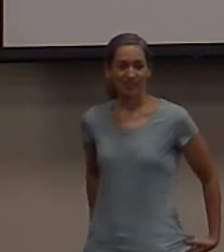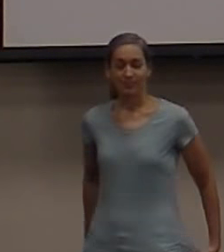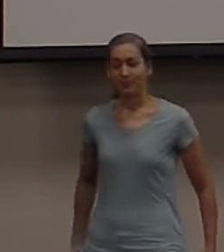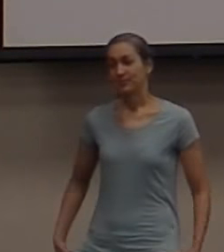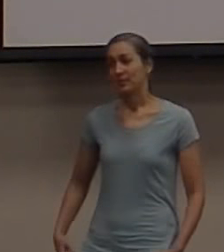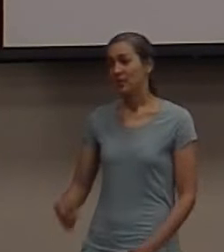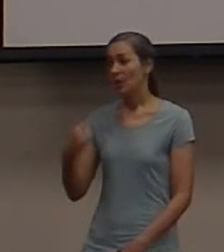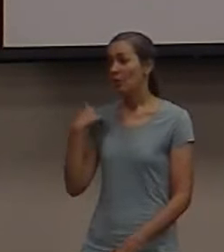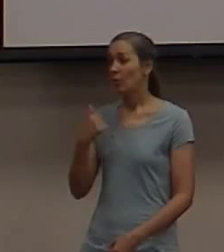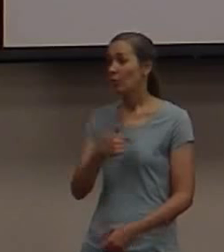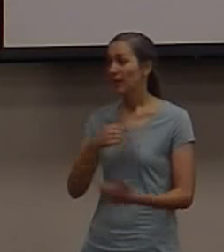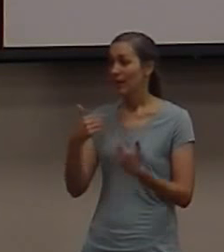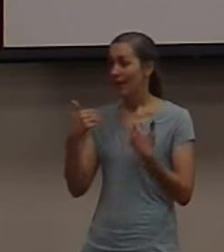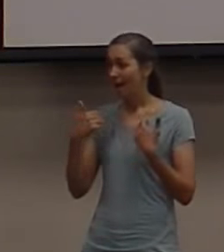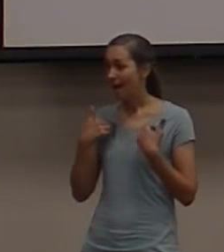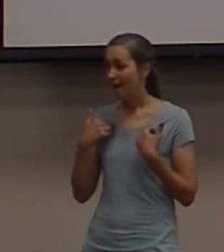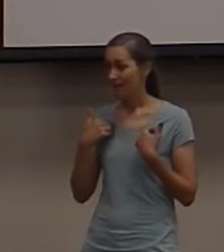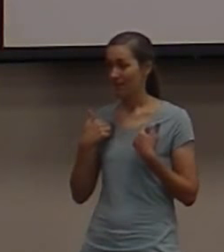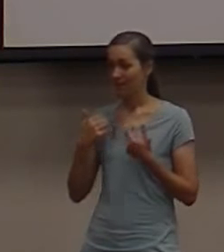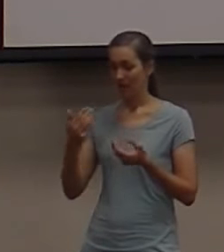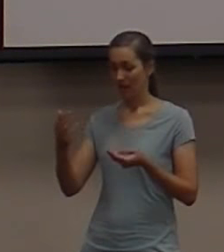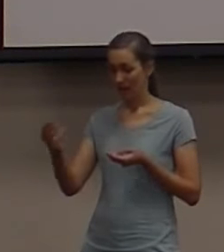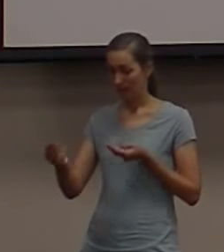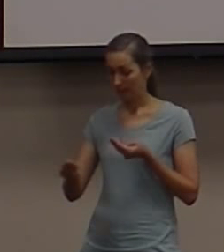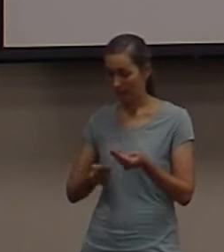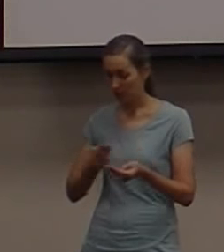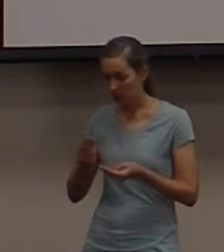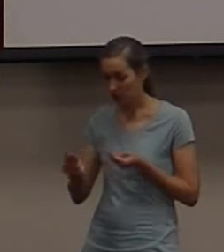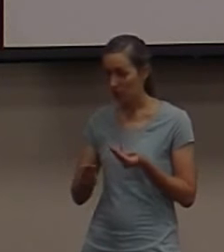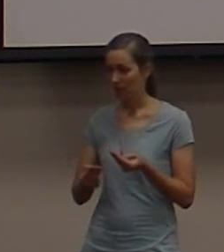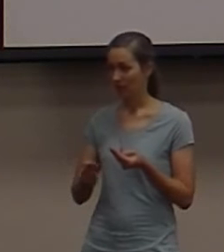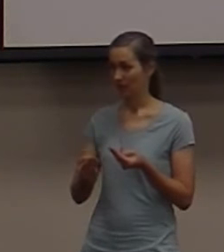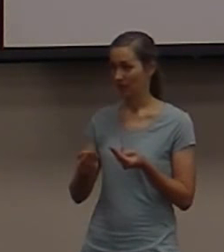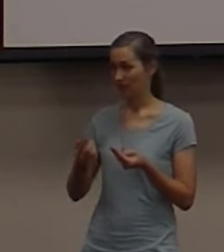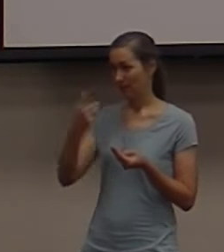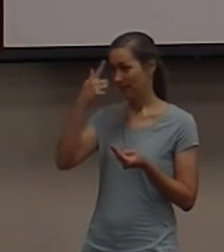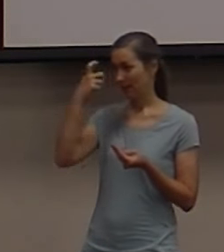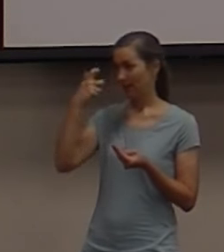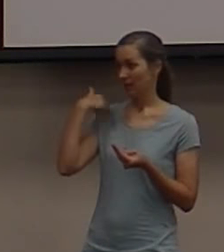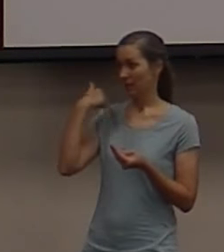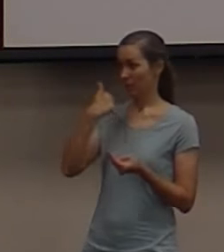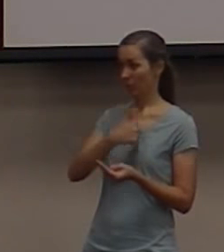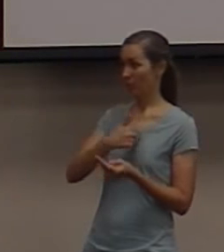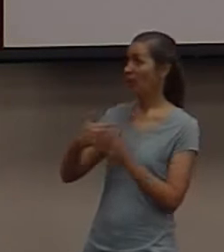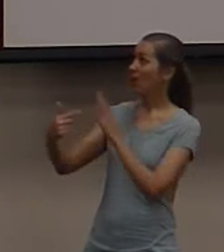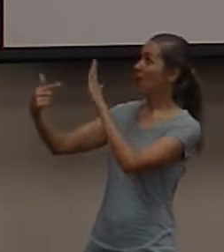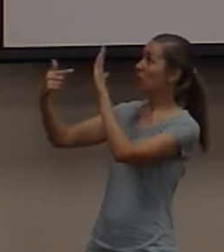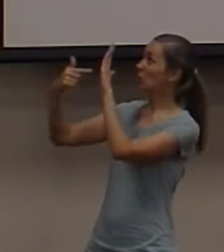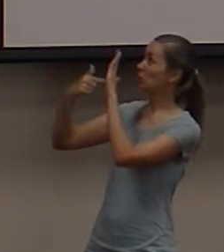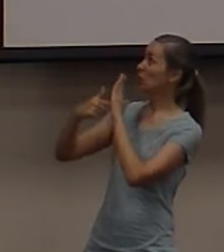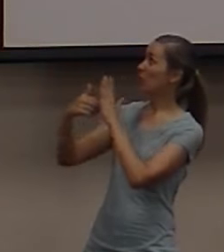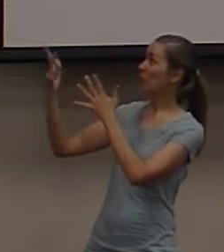Since we have this ministry, because we have been shown mercy, we don't give